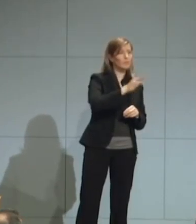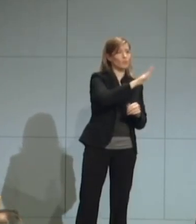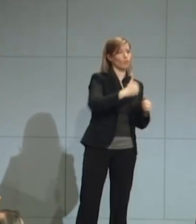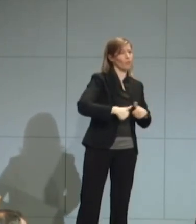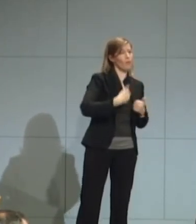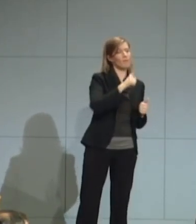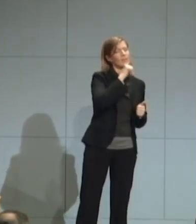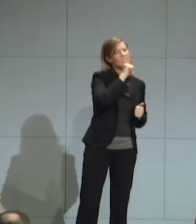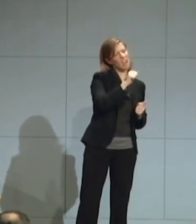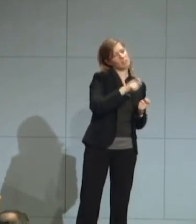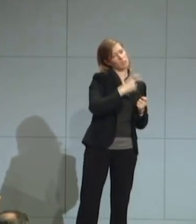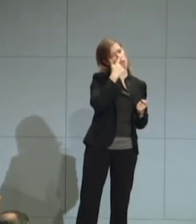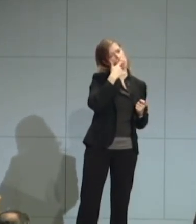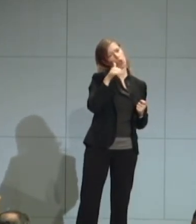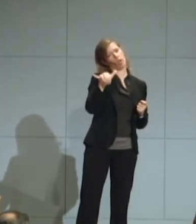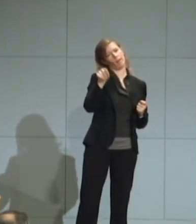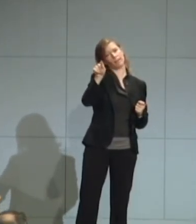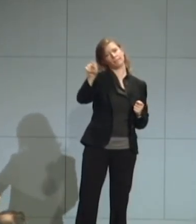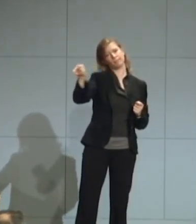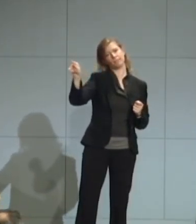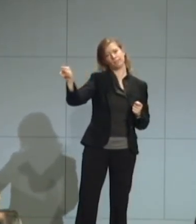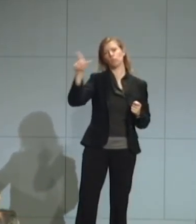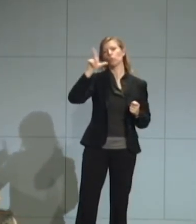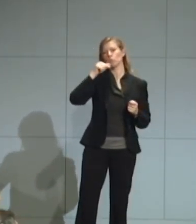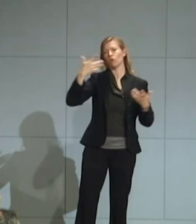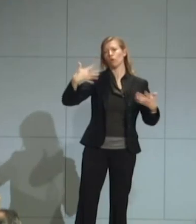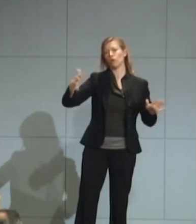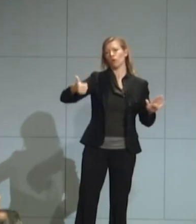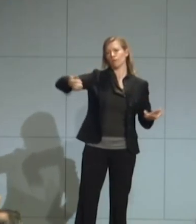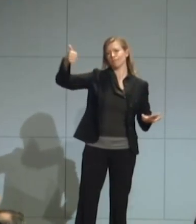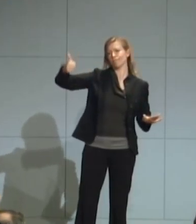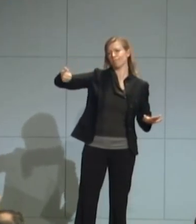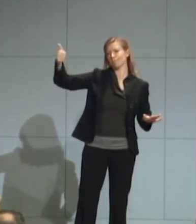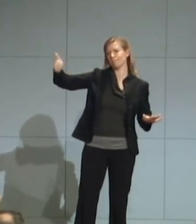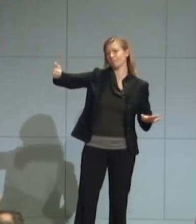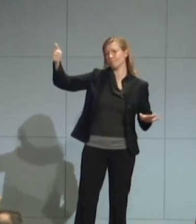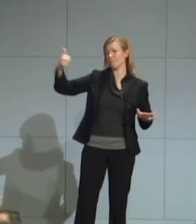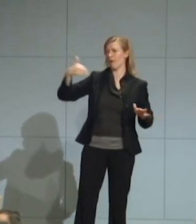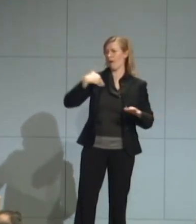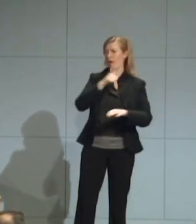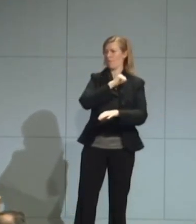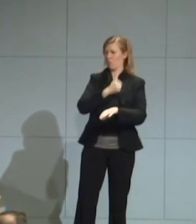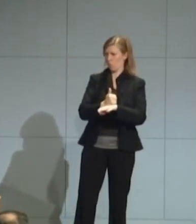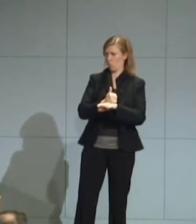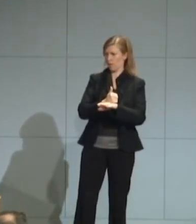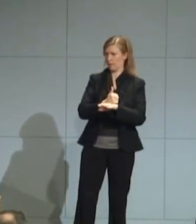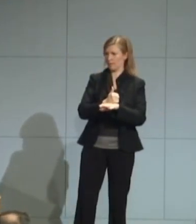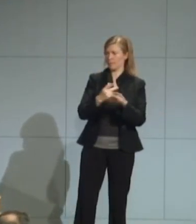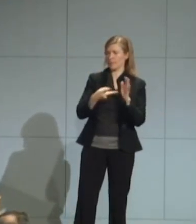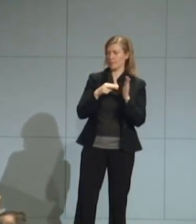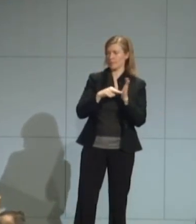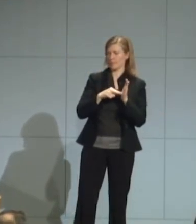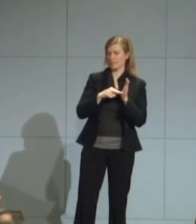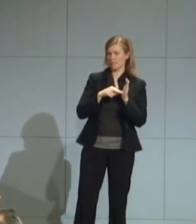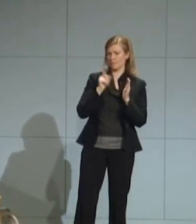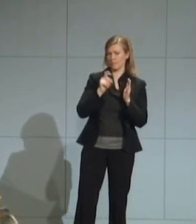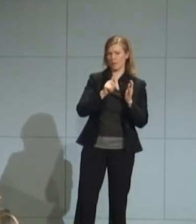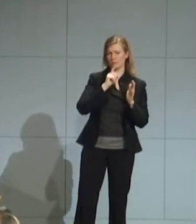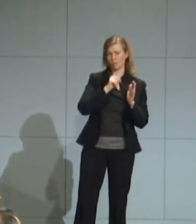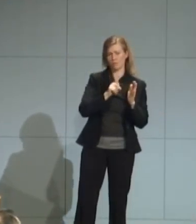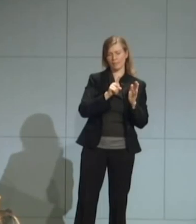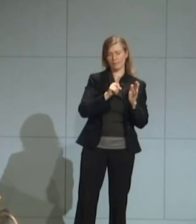those things every day in class. But beyond that, we don't even have to look at the data to know that. All we have to do is